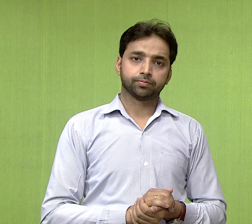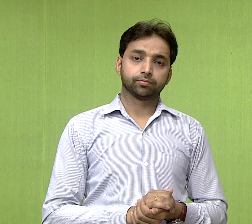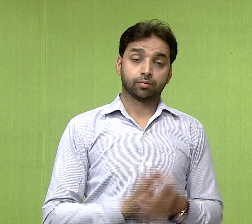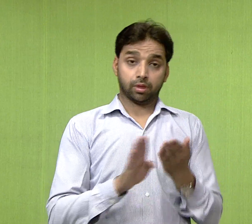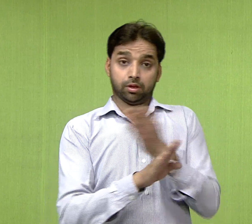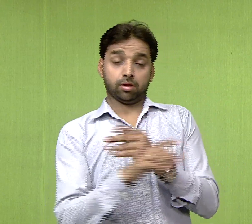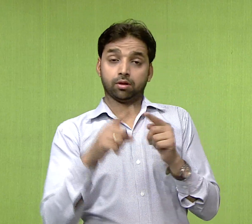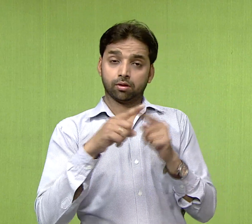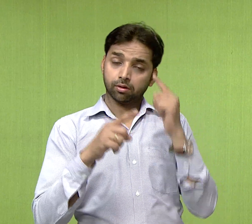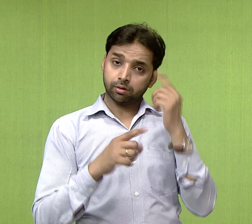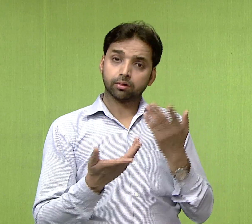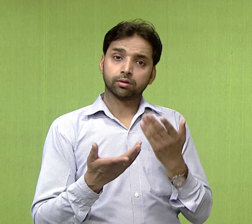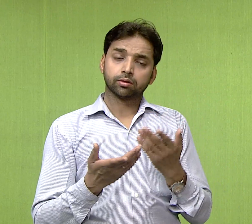and the things that you use